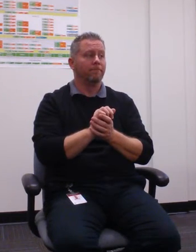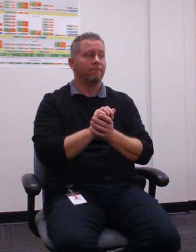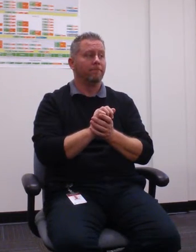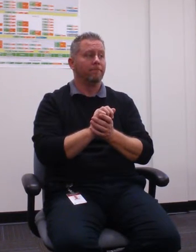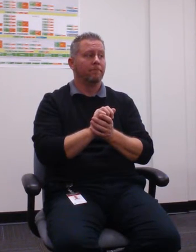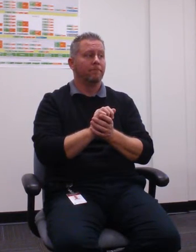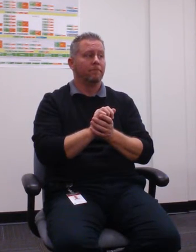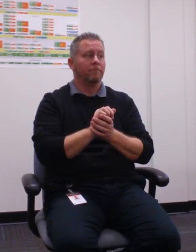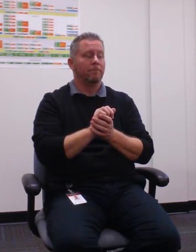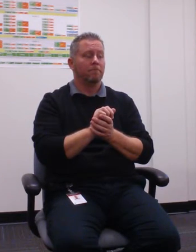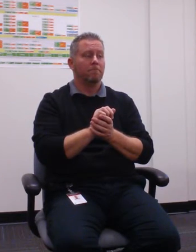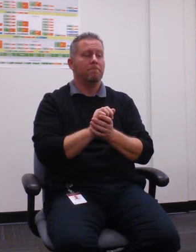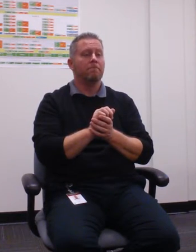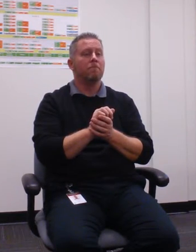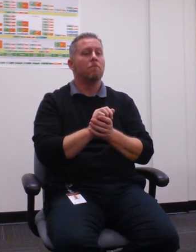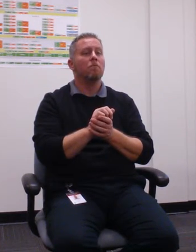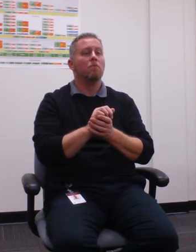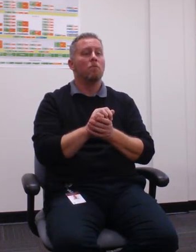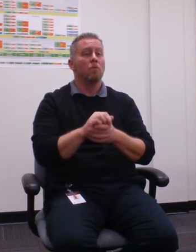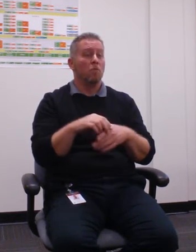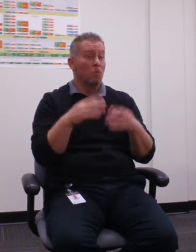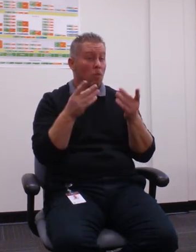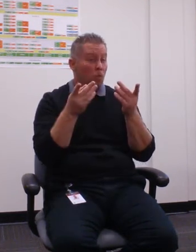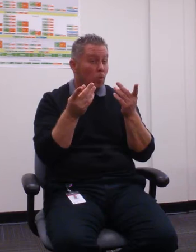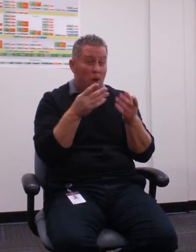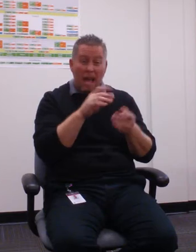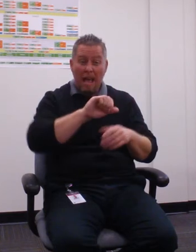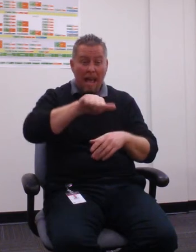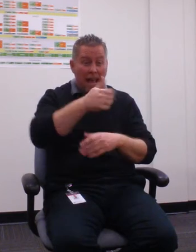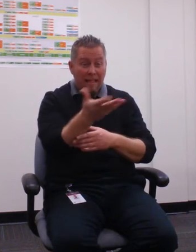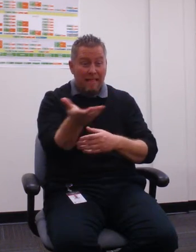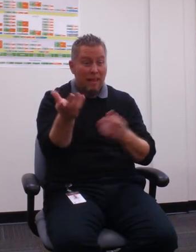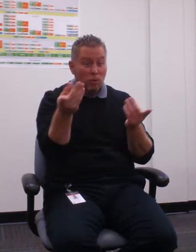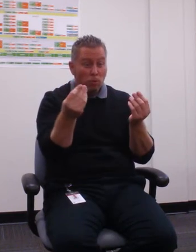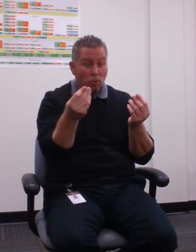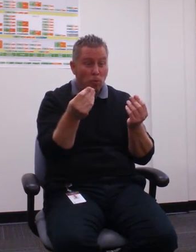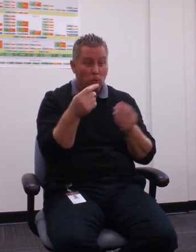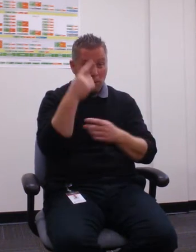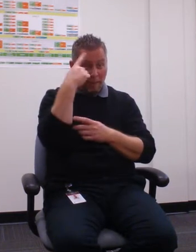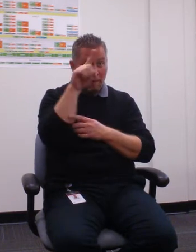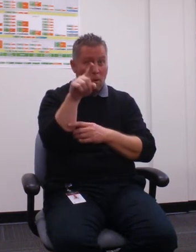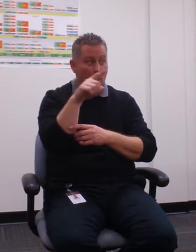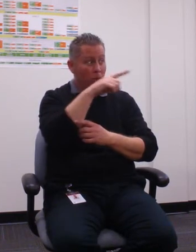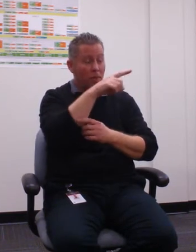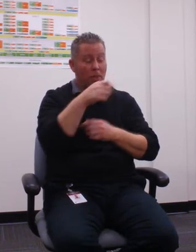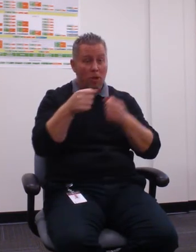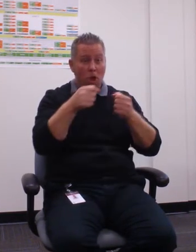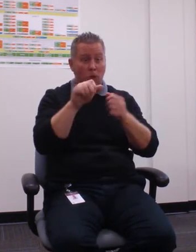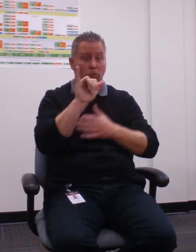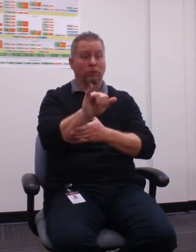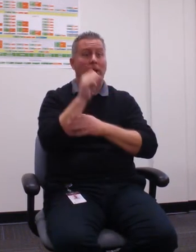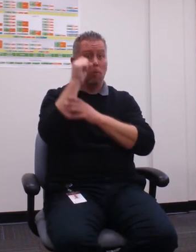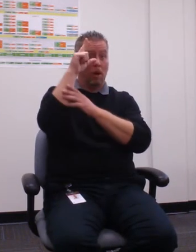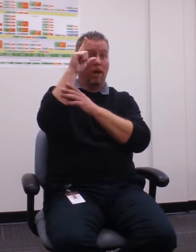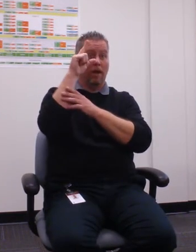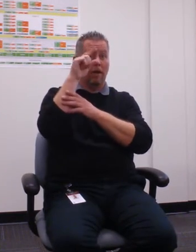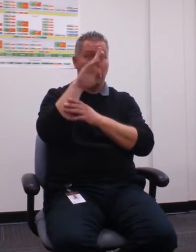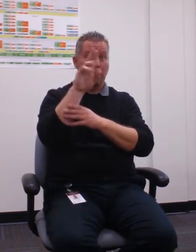Anything that you do to make the computers stay awake is going to pull battery power.